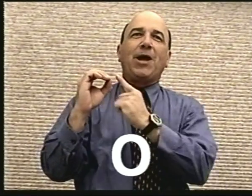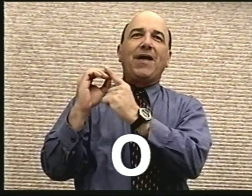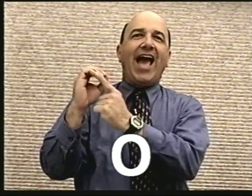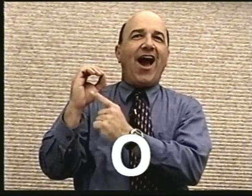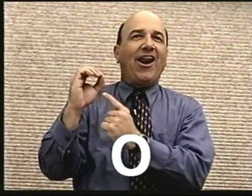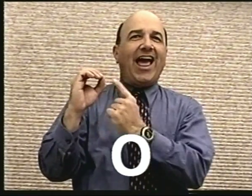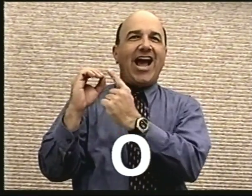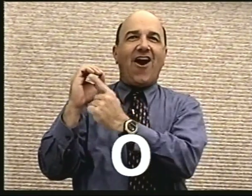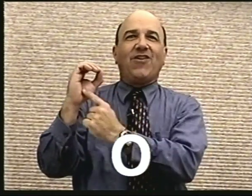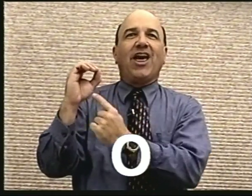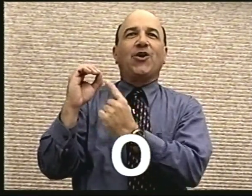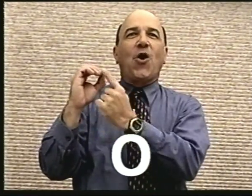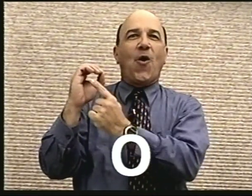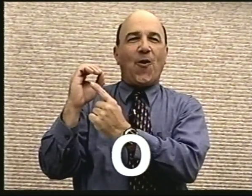the outline of a letter O.